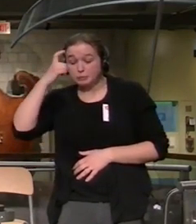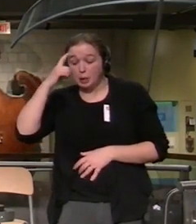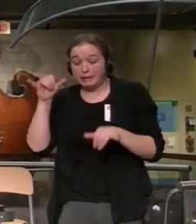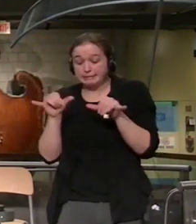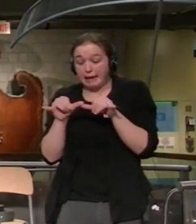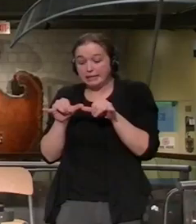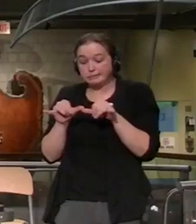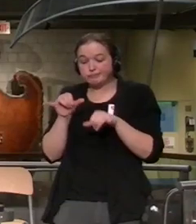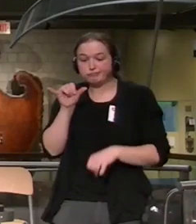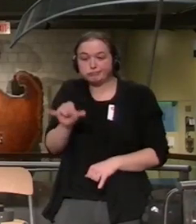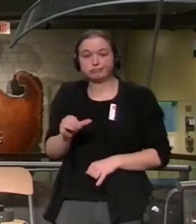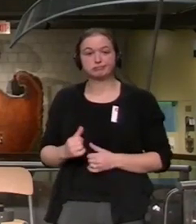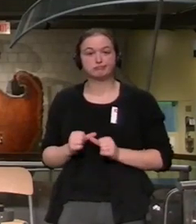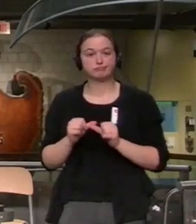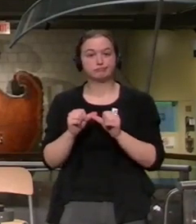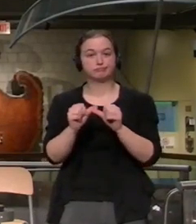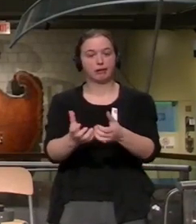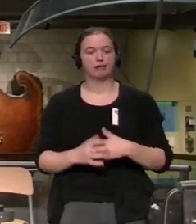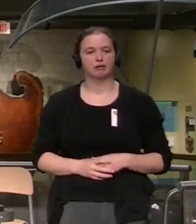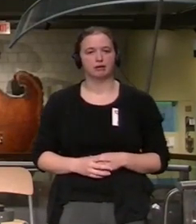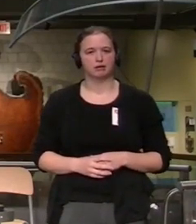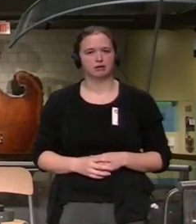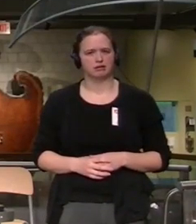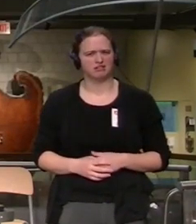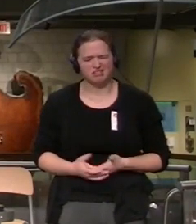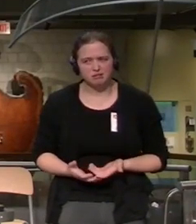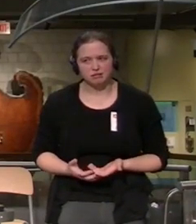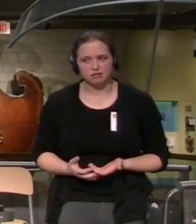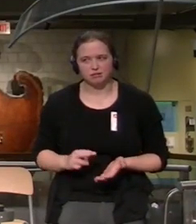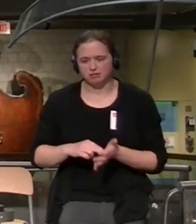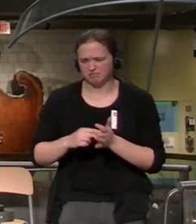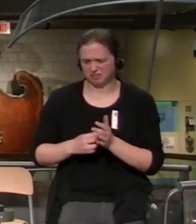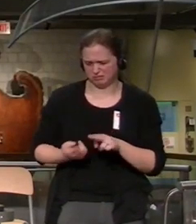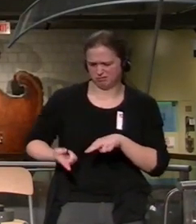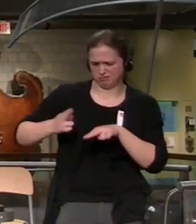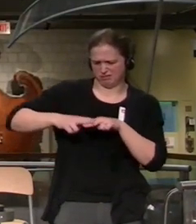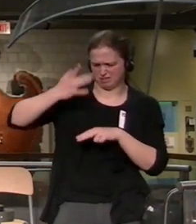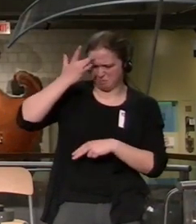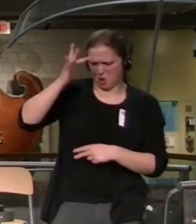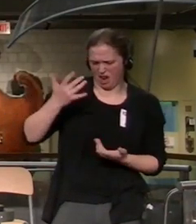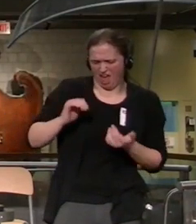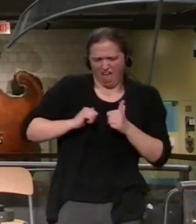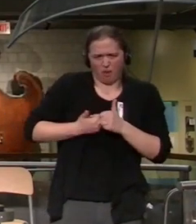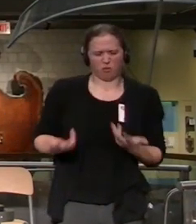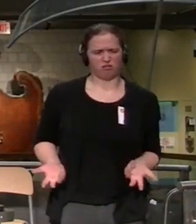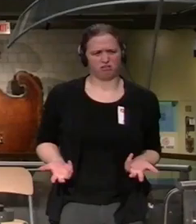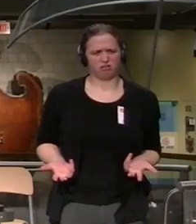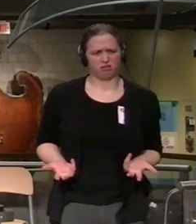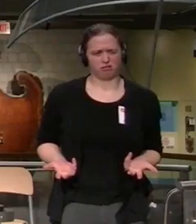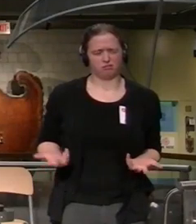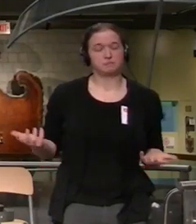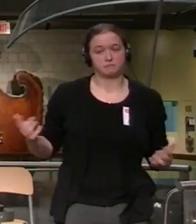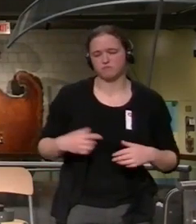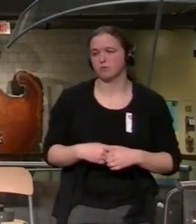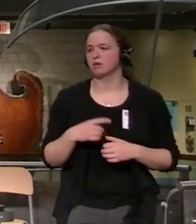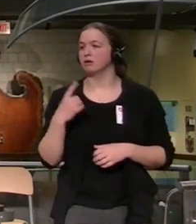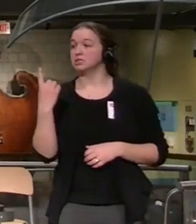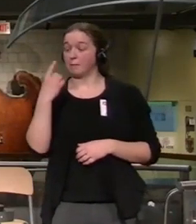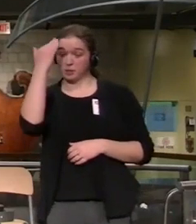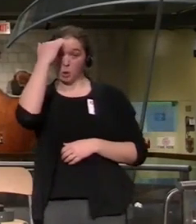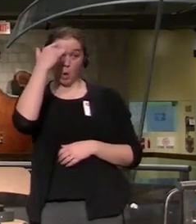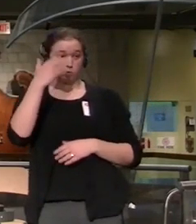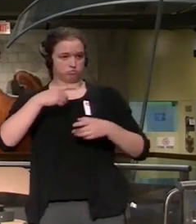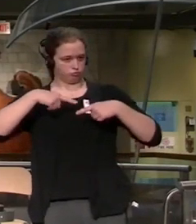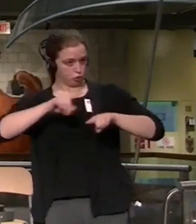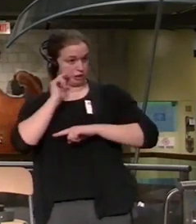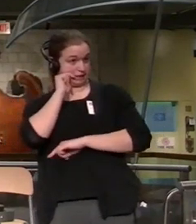your brain gets no bigger, how do you get smarter? So one of the things that we know is that during the teenage years in particular, now every